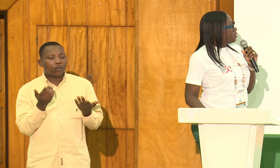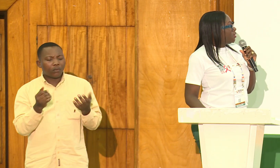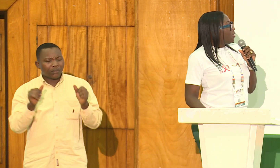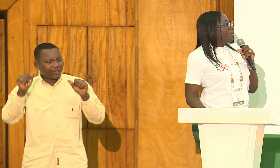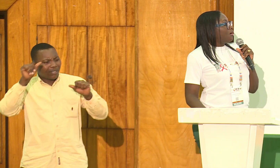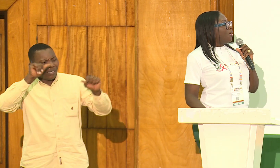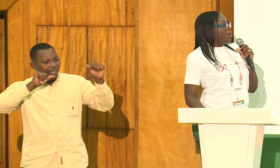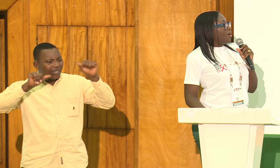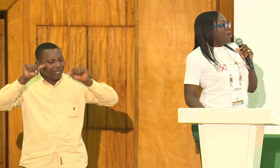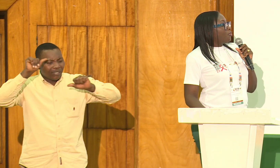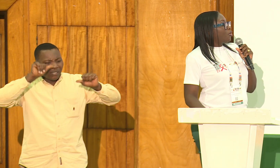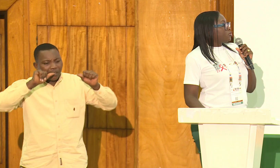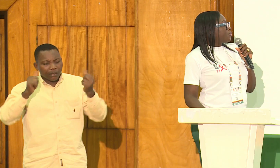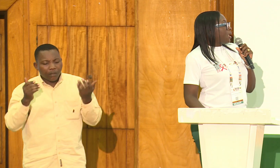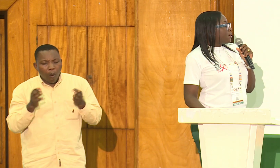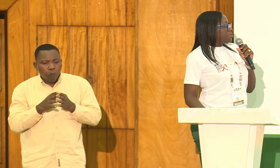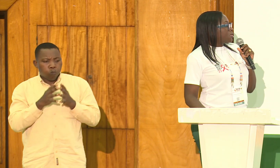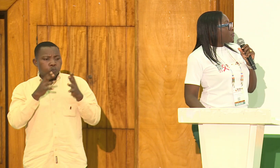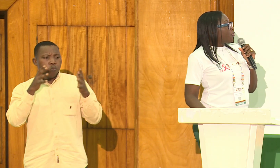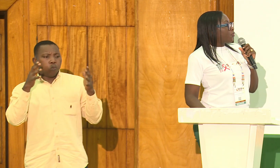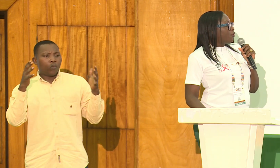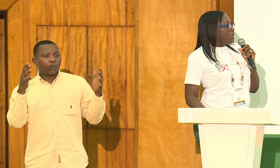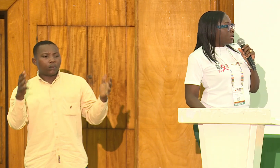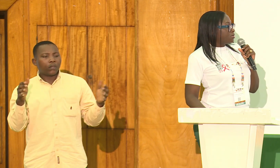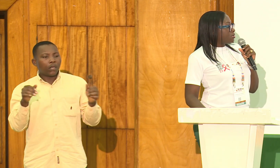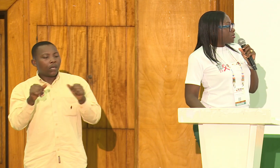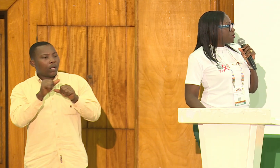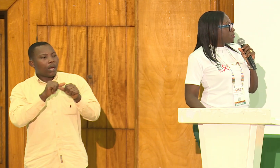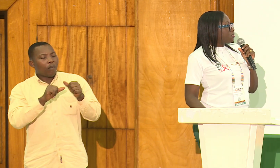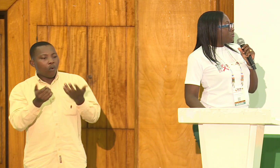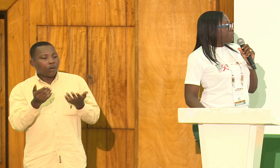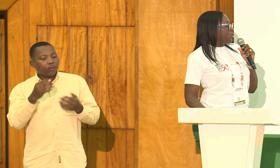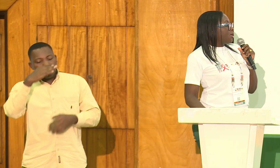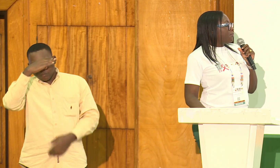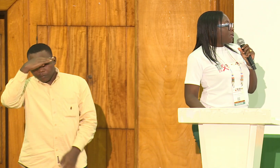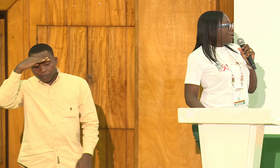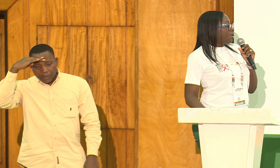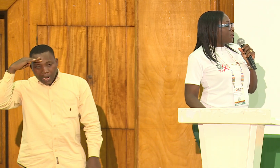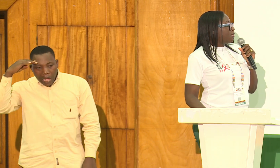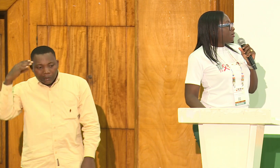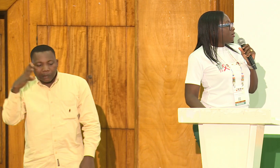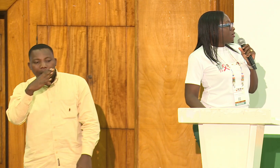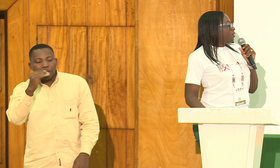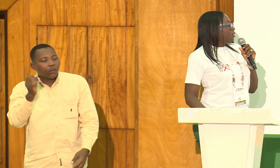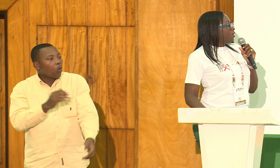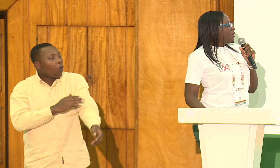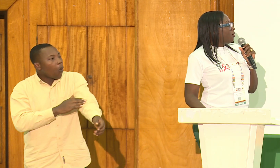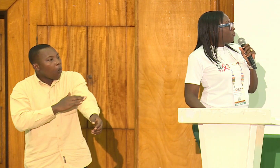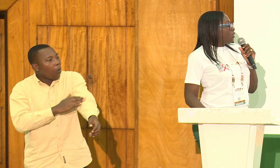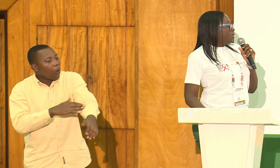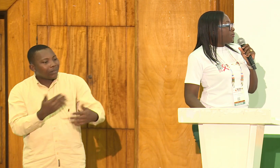obesity amongst blacks and among whites, BMI,